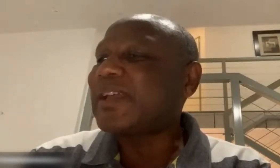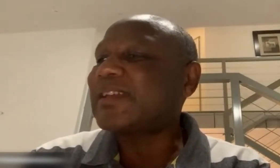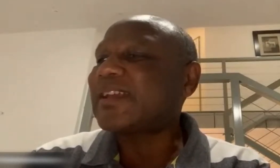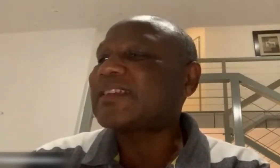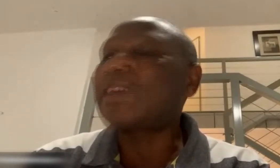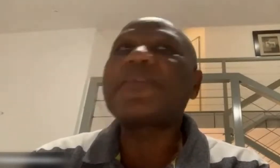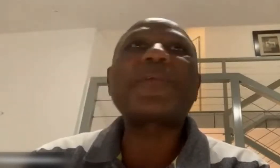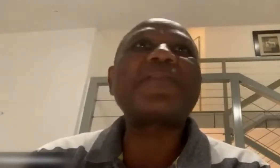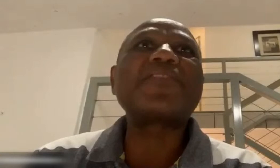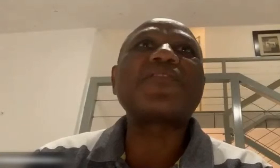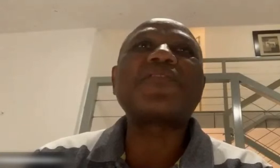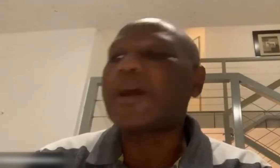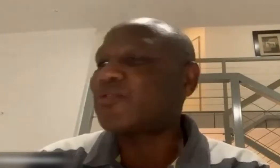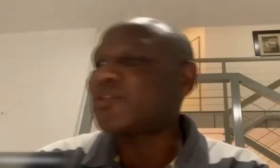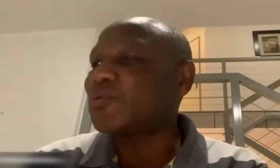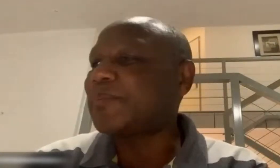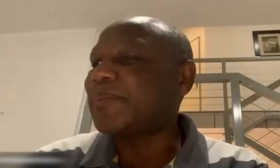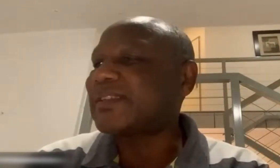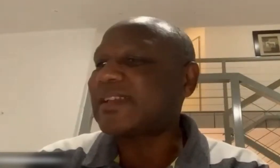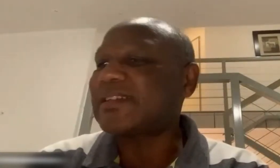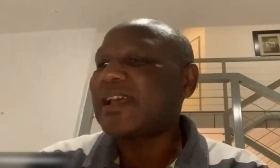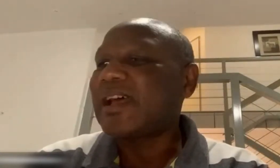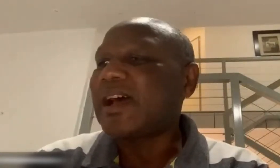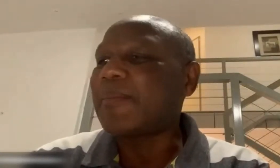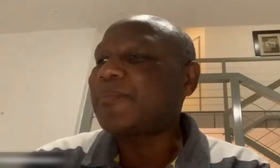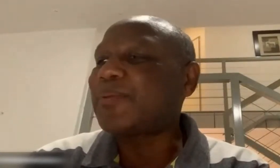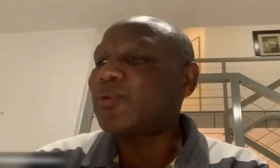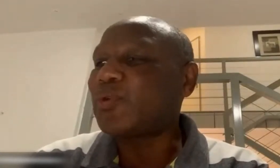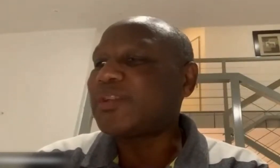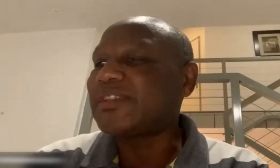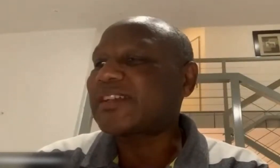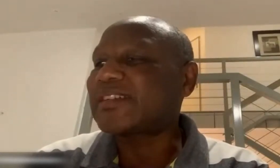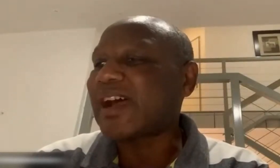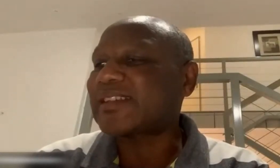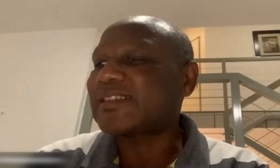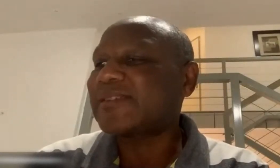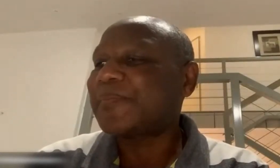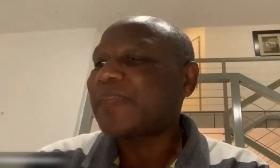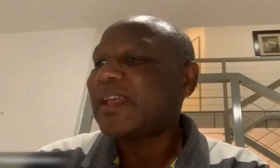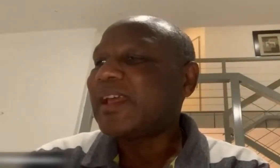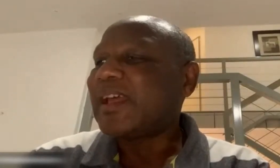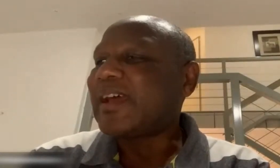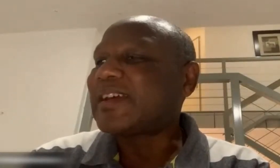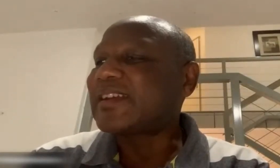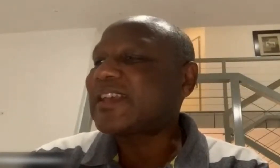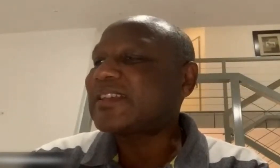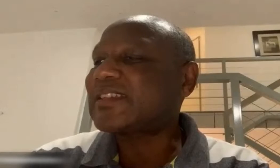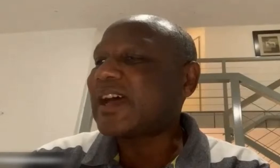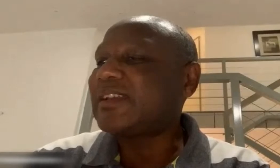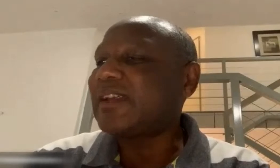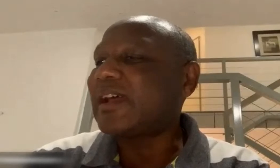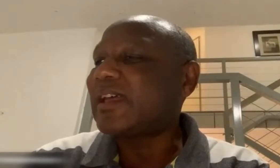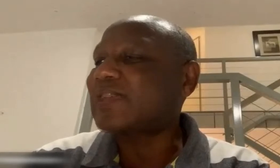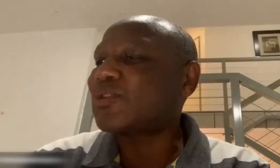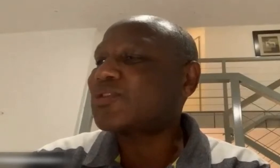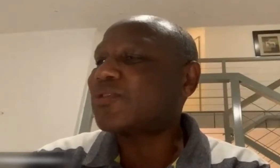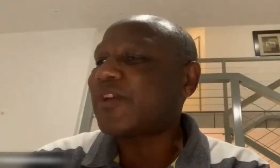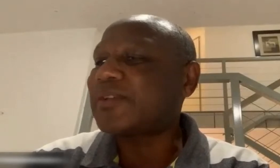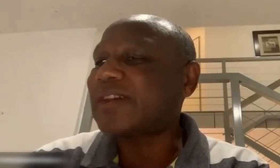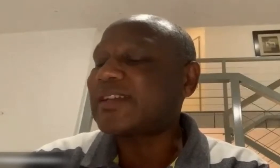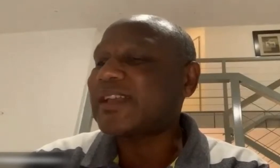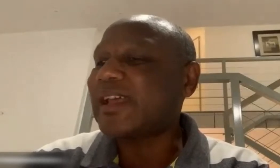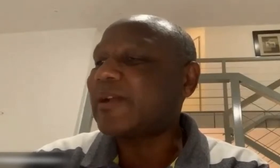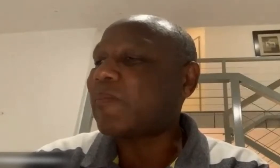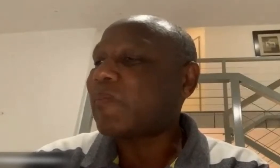estimated HIV prevalence of about 21% among people who inject drugs. And a recent study has also found